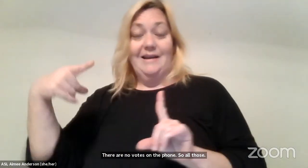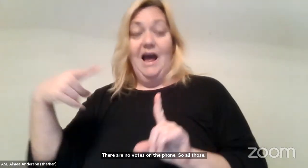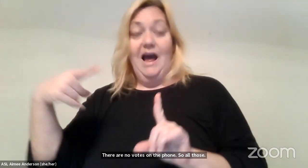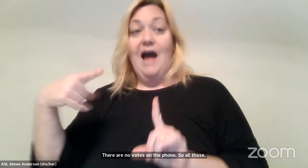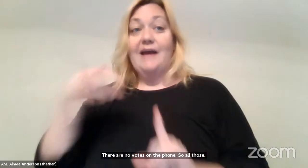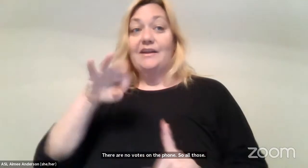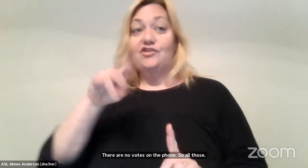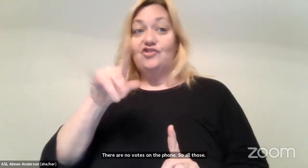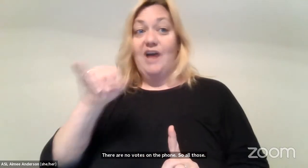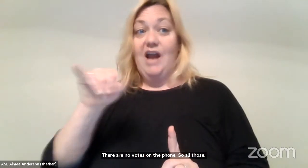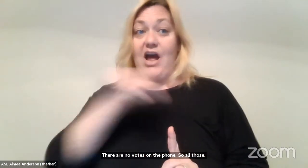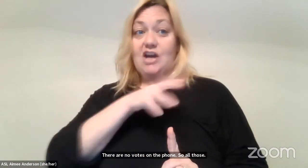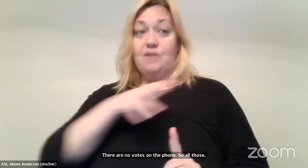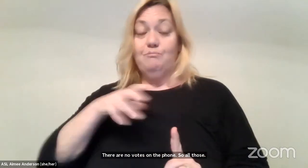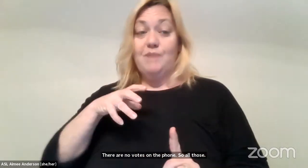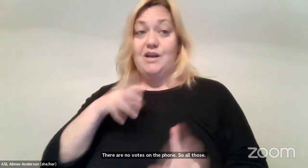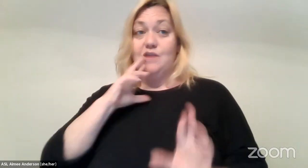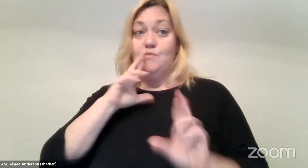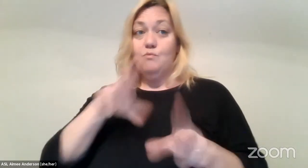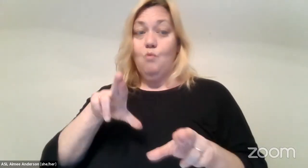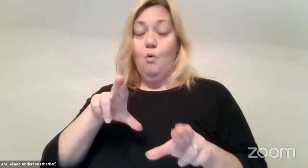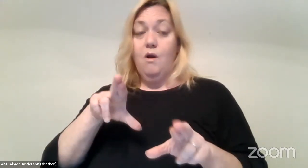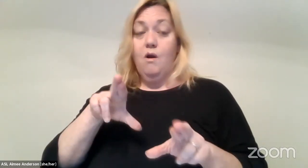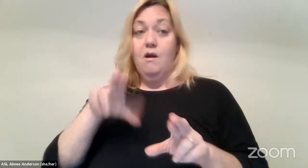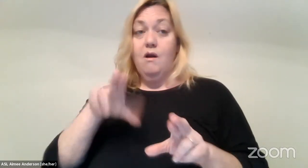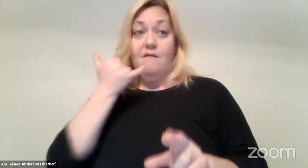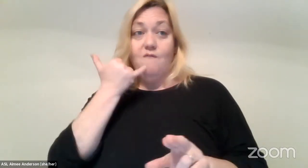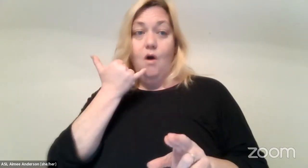press *9.